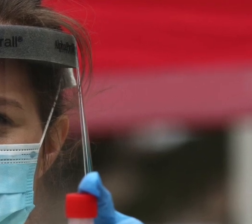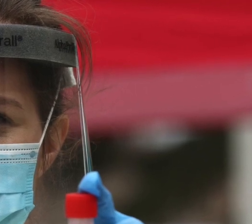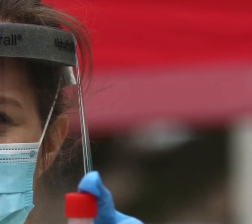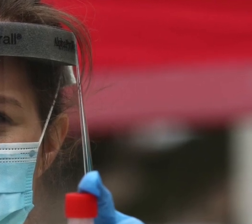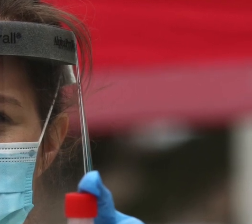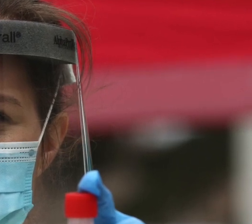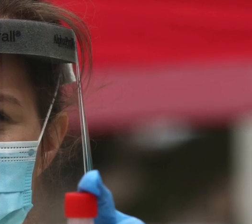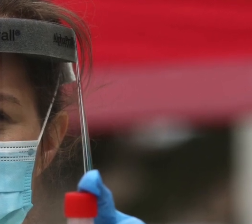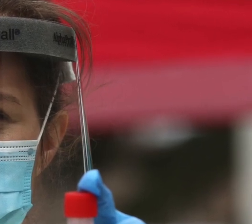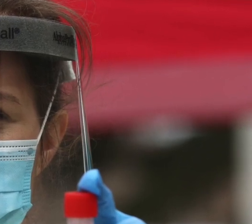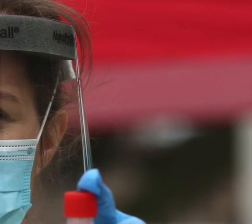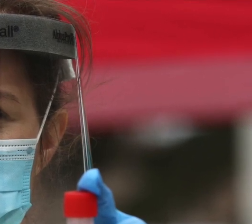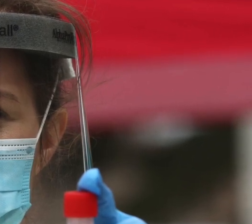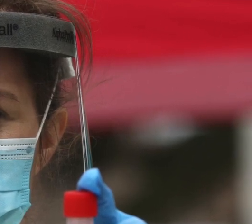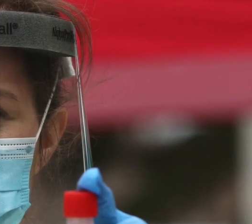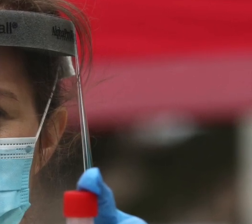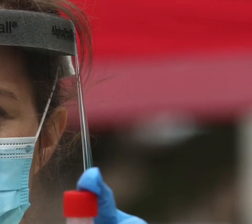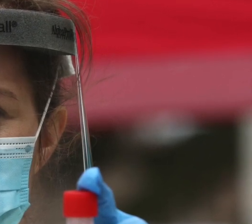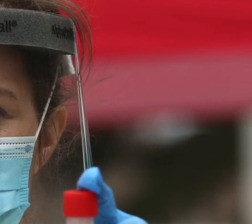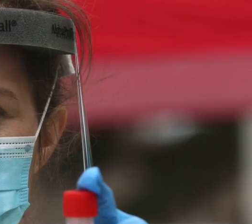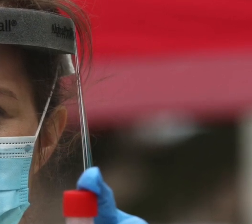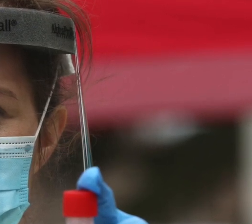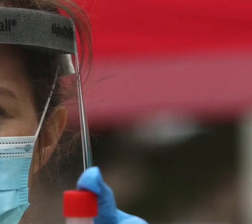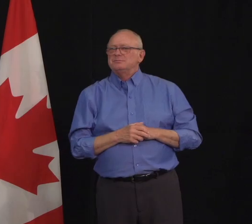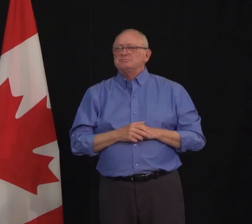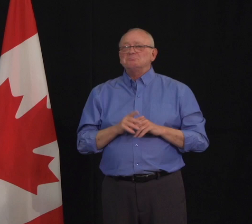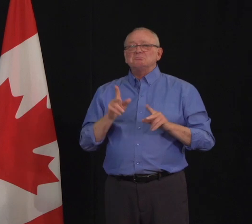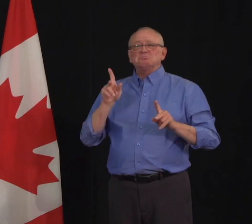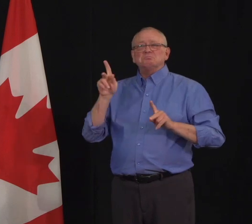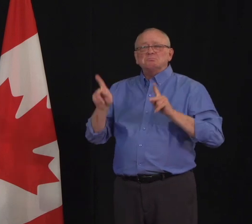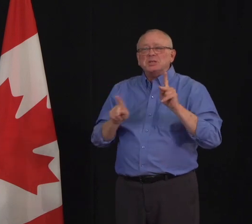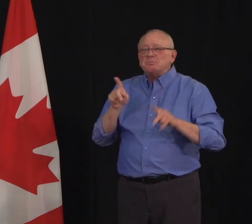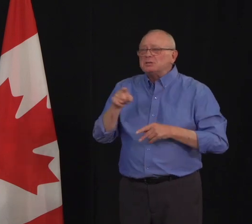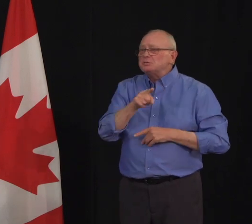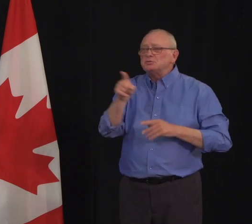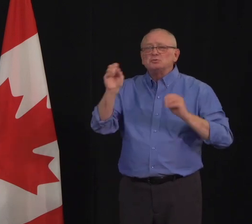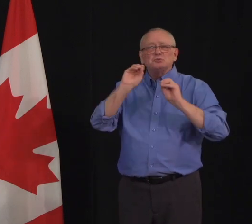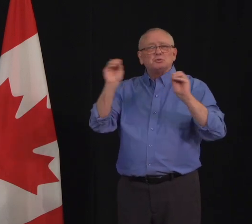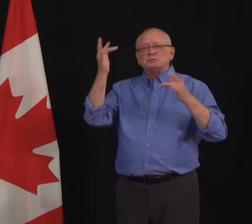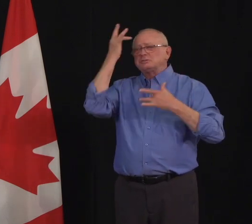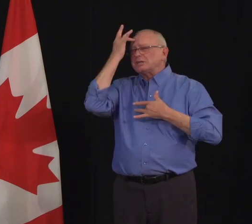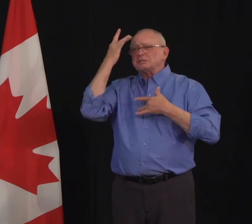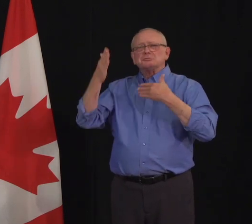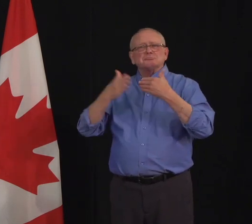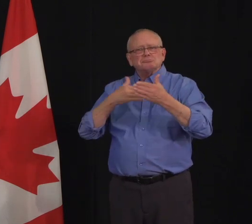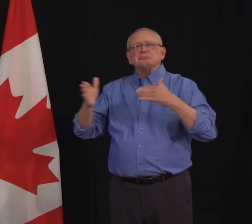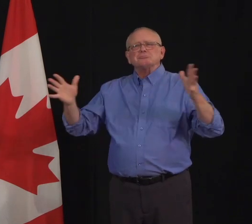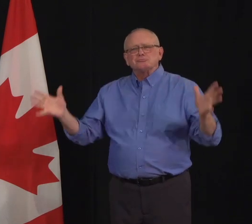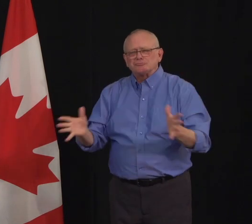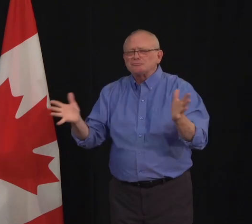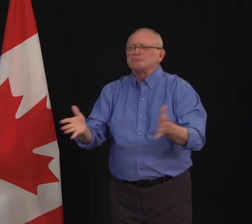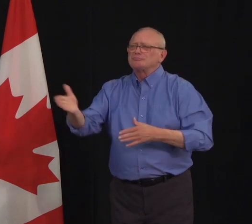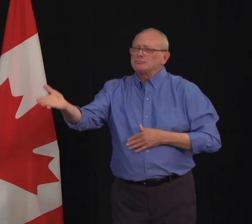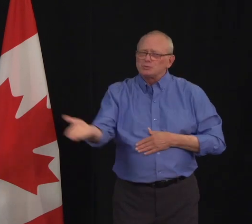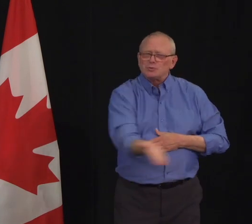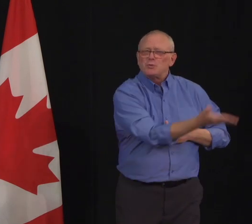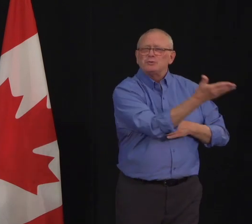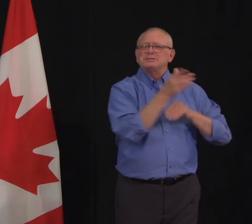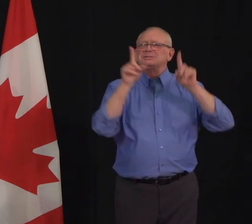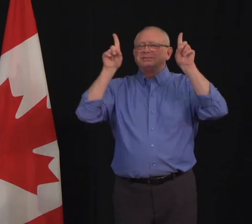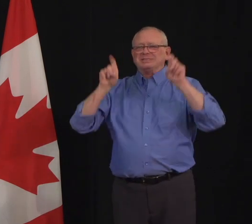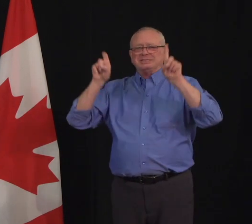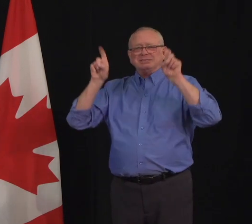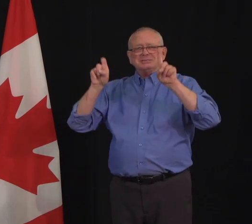tested, even with no symptoms. It's very easy to book an appointment online. And to be able to notify contacts quickly